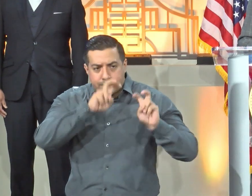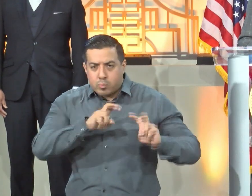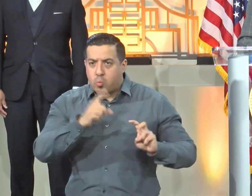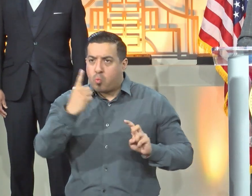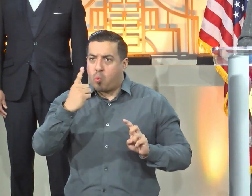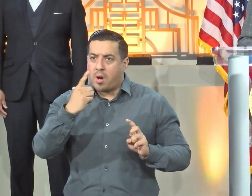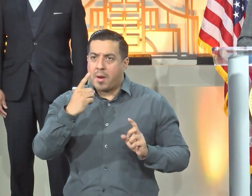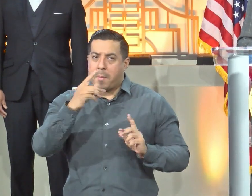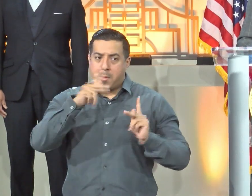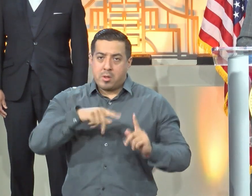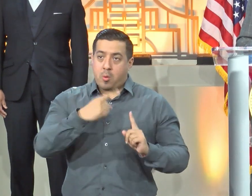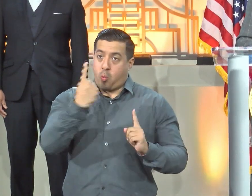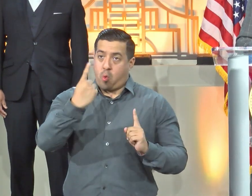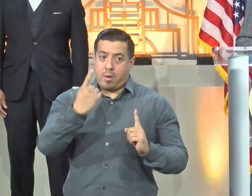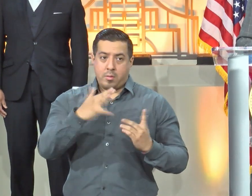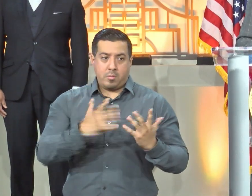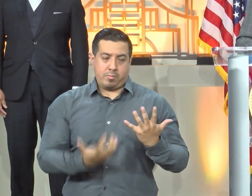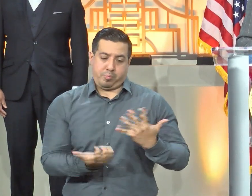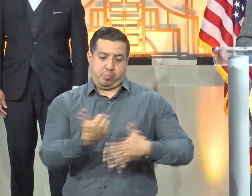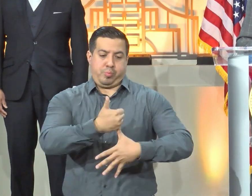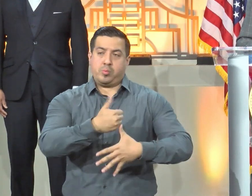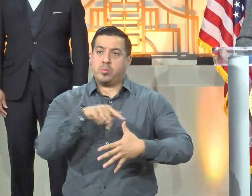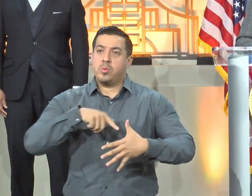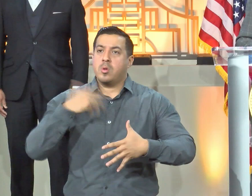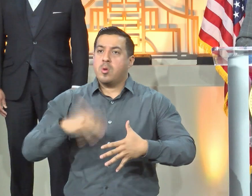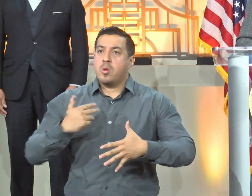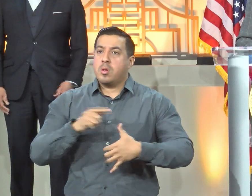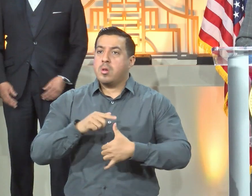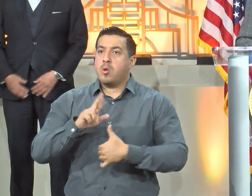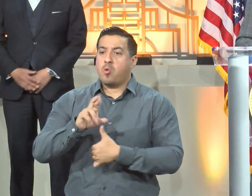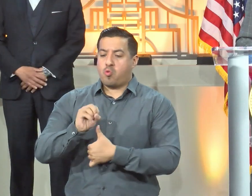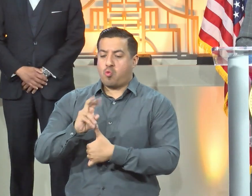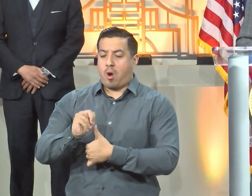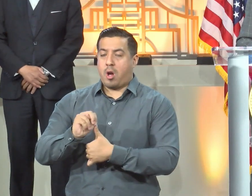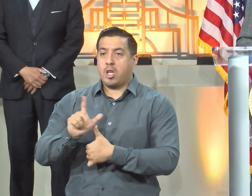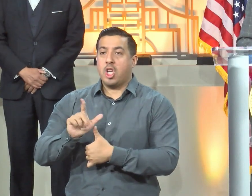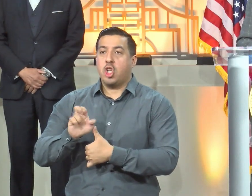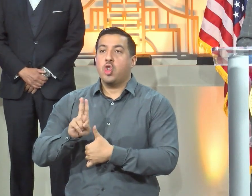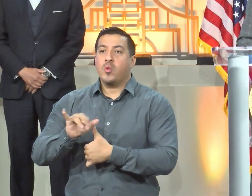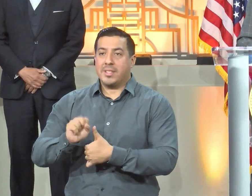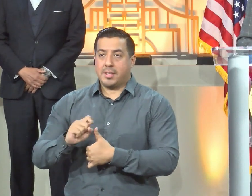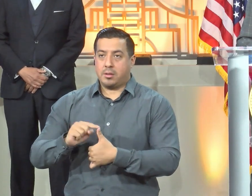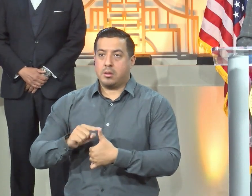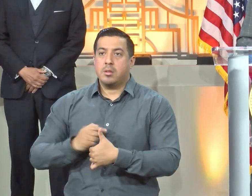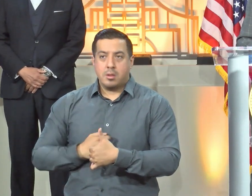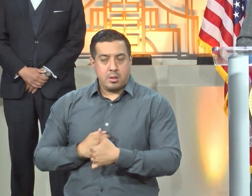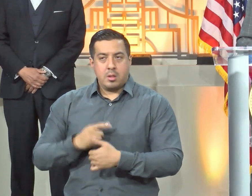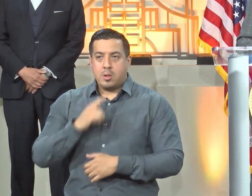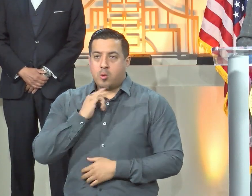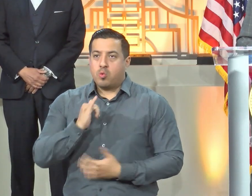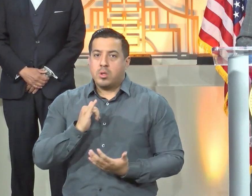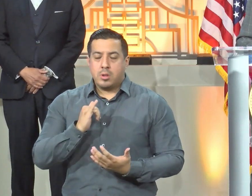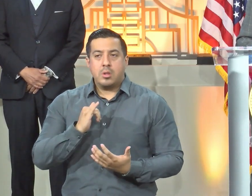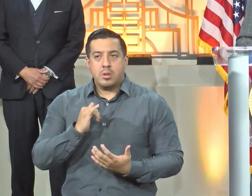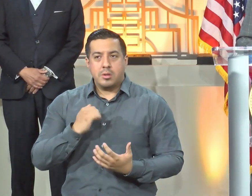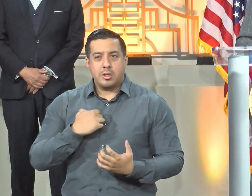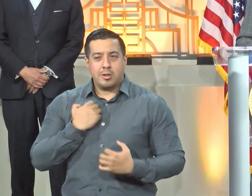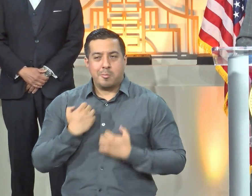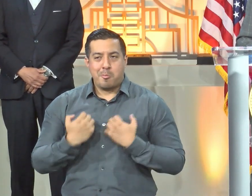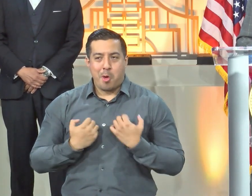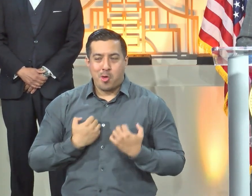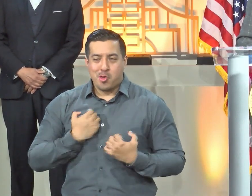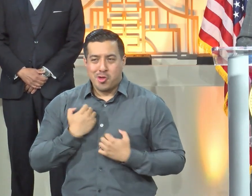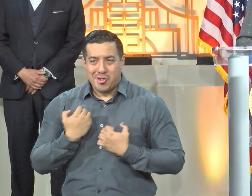name quickly rose to the top, Ron Lewis. He's a very emotional,